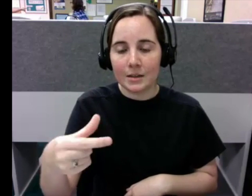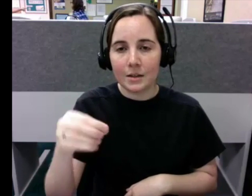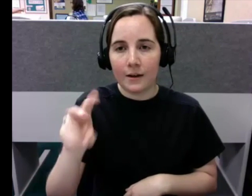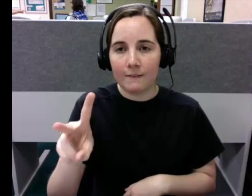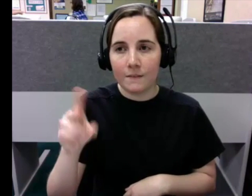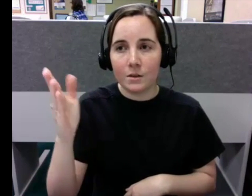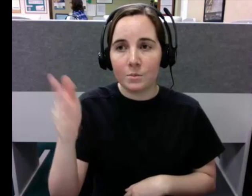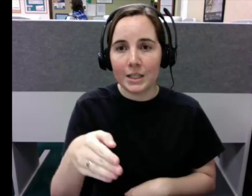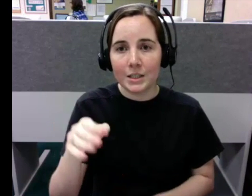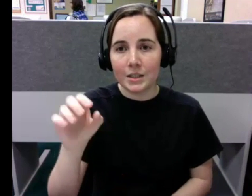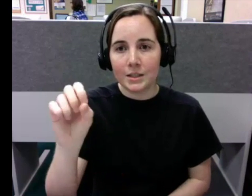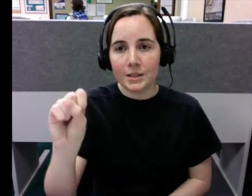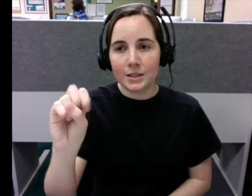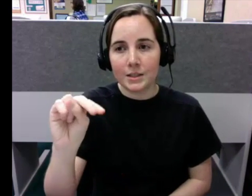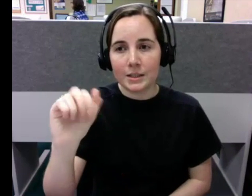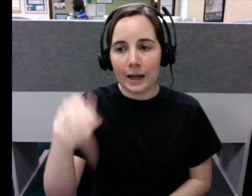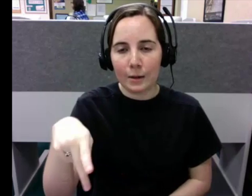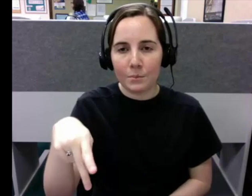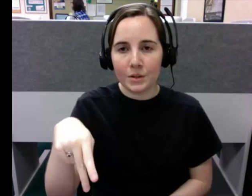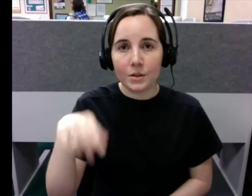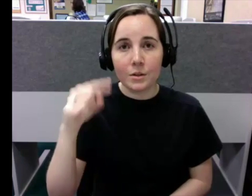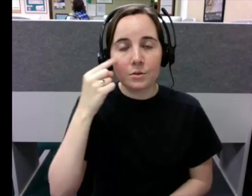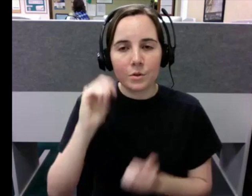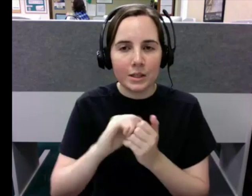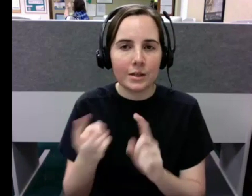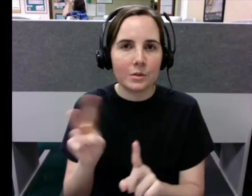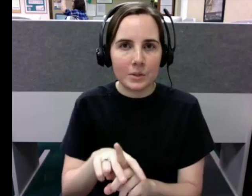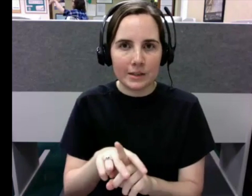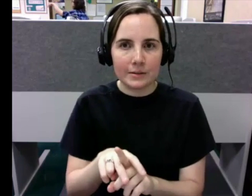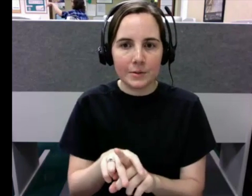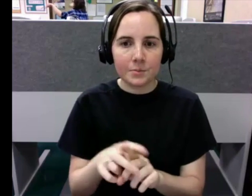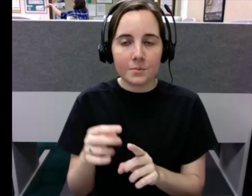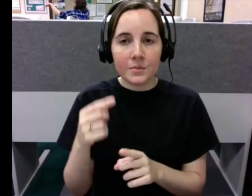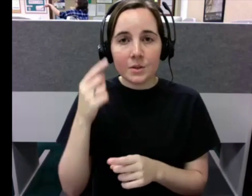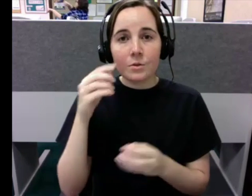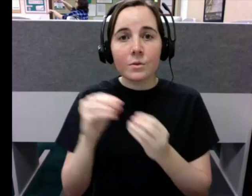www.fns.usda.gov/SNAP to find out how to apply. For more information, ask for